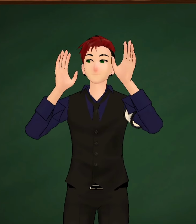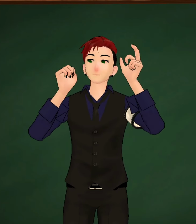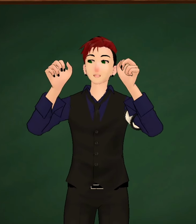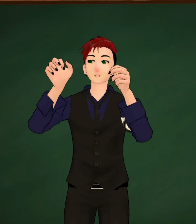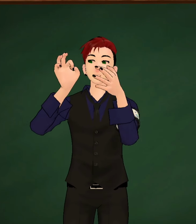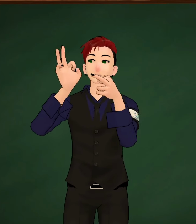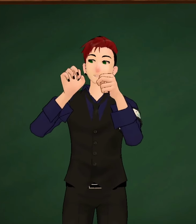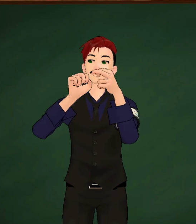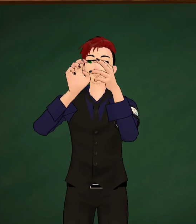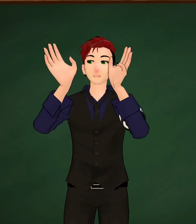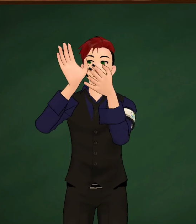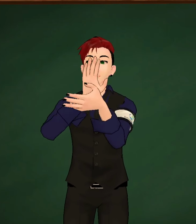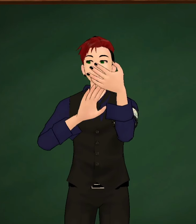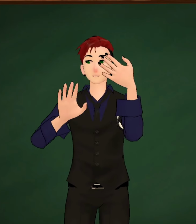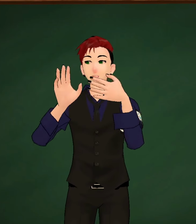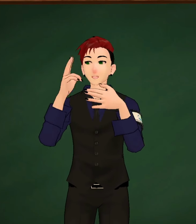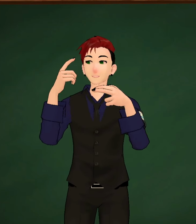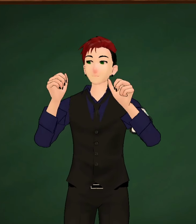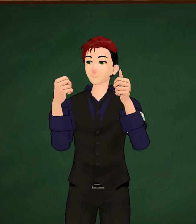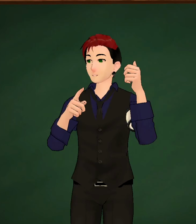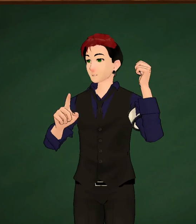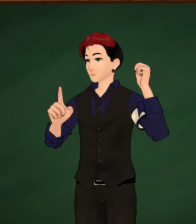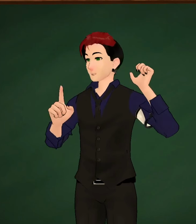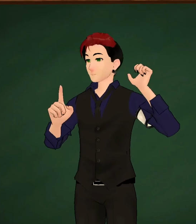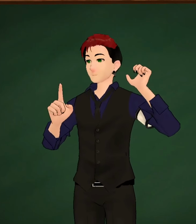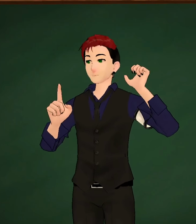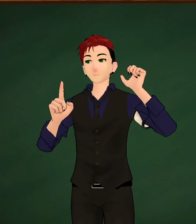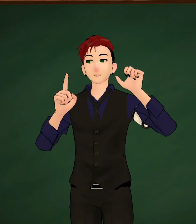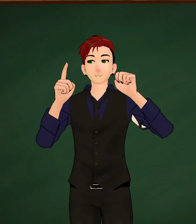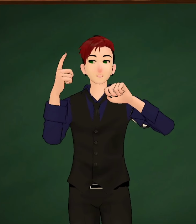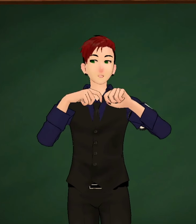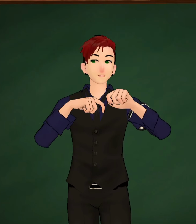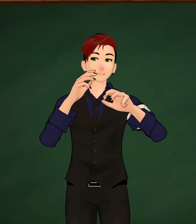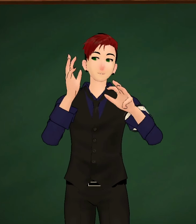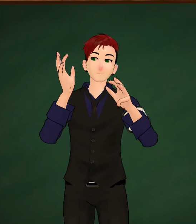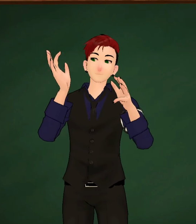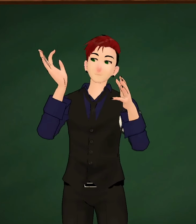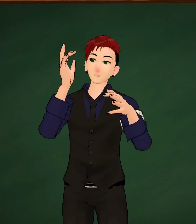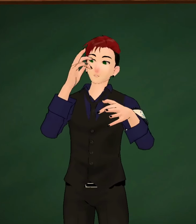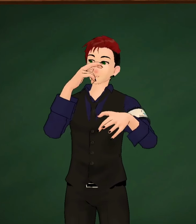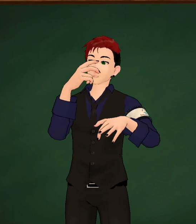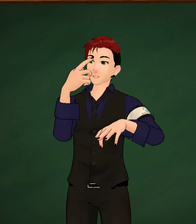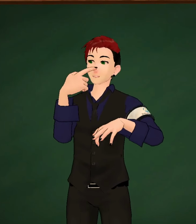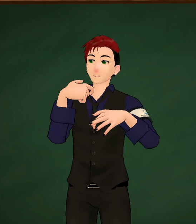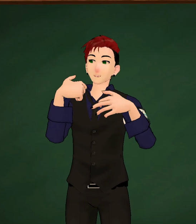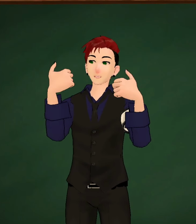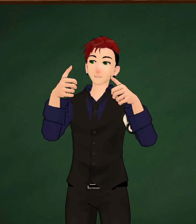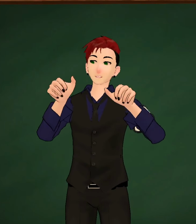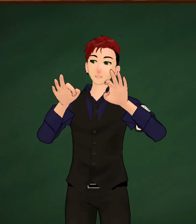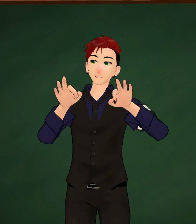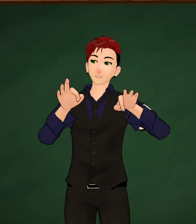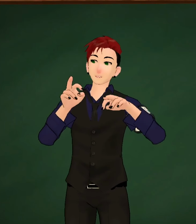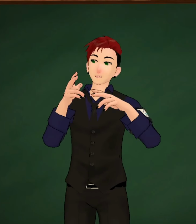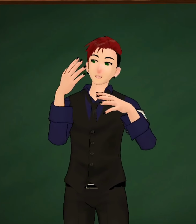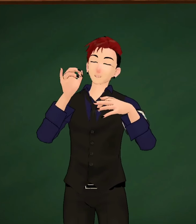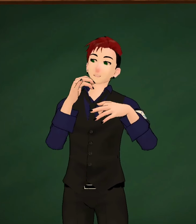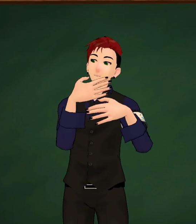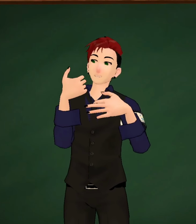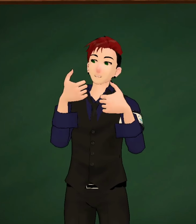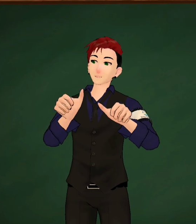I hope that is clear as mud for everybody. That is kind of one of those weird ones I'm trying to explain, but I don't know if I'm doing the best job at it.